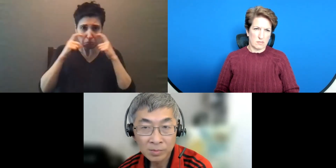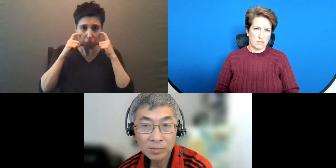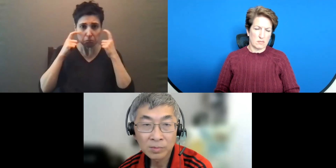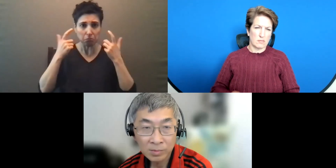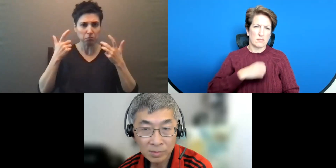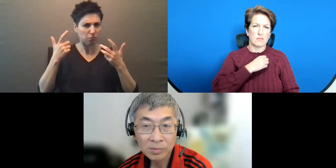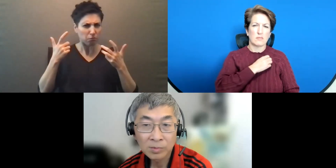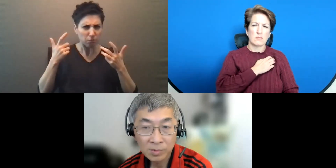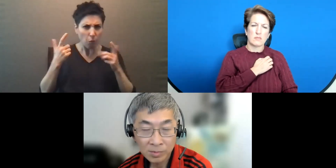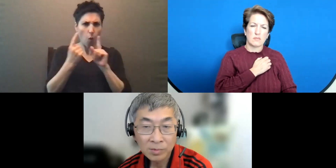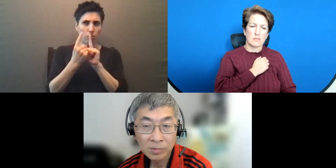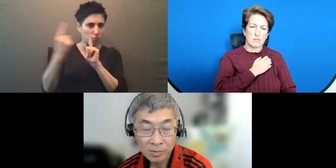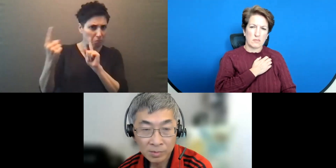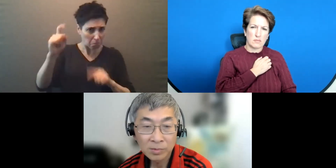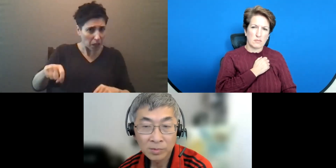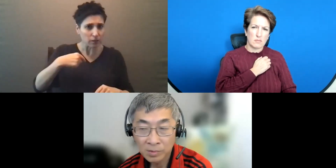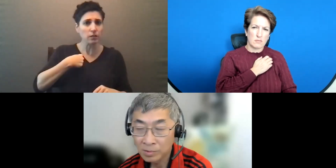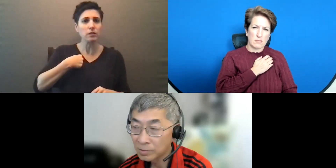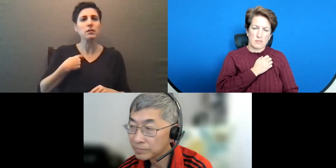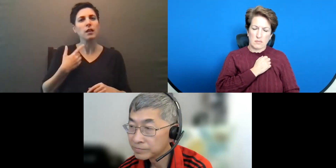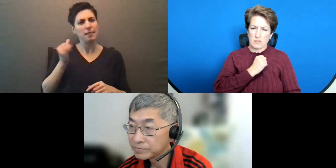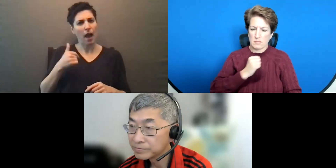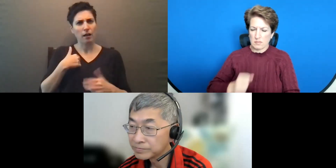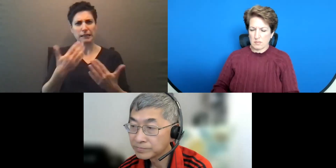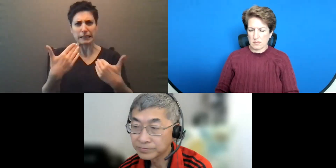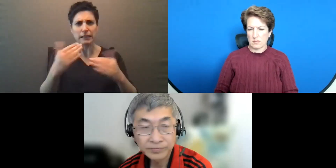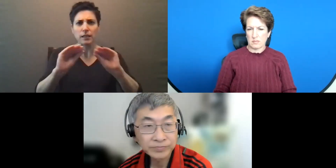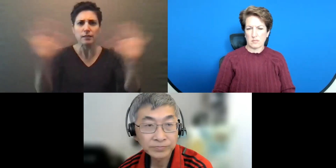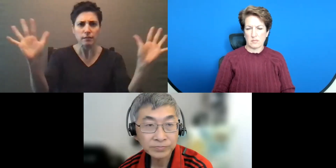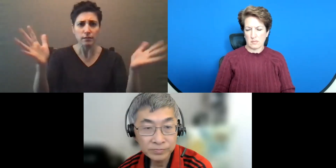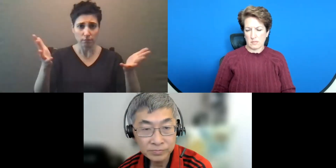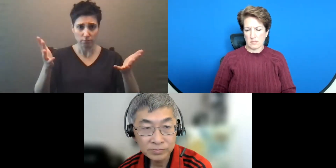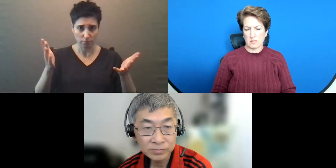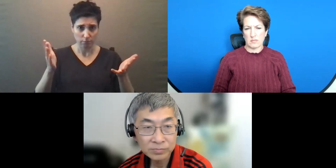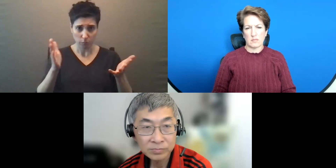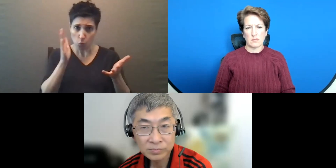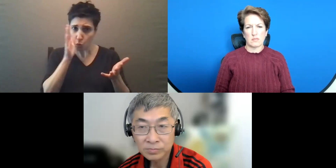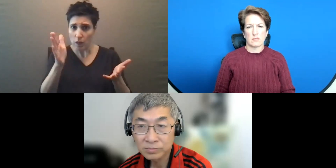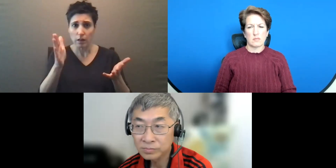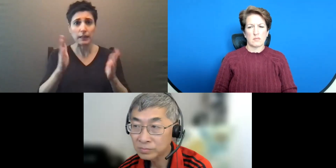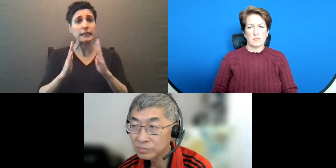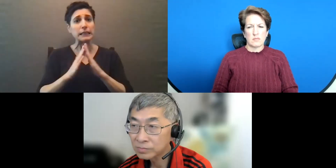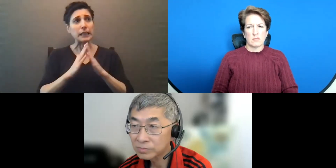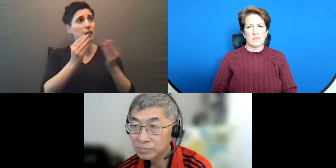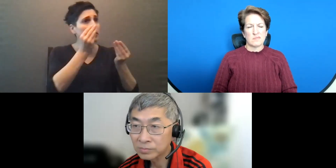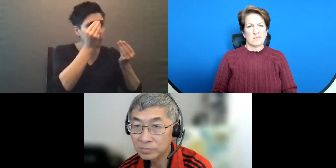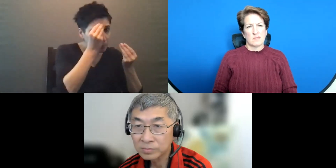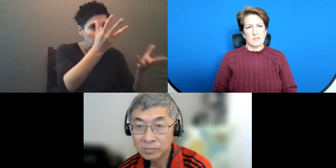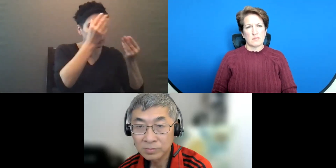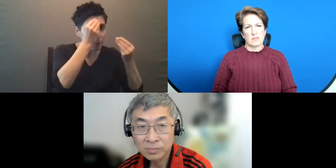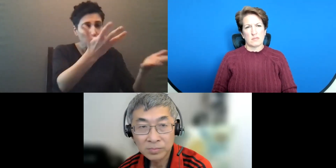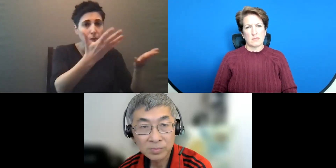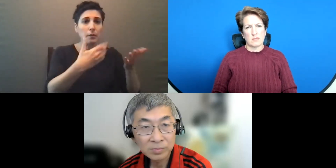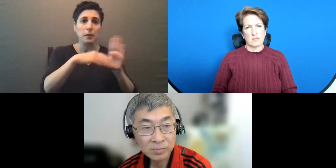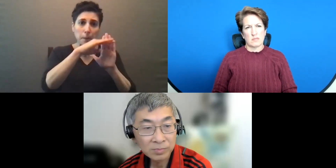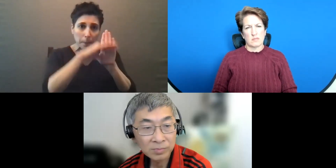certain topic. So I want to know that, are we having any plan to share this information with people as an ambassador,